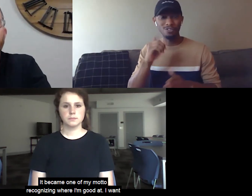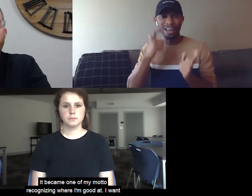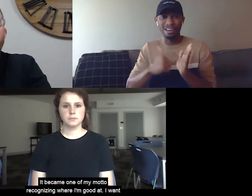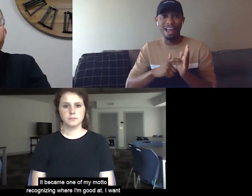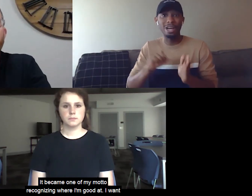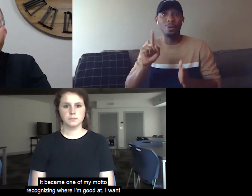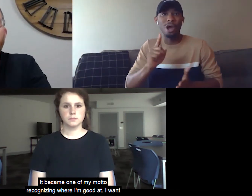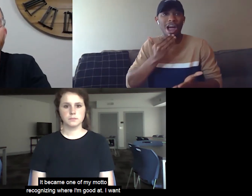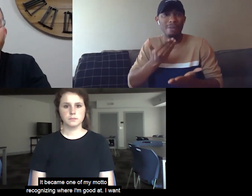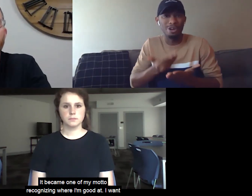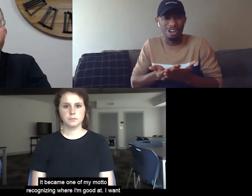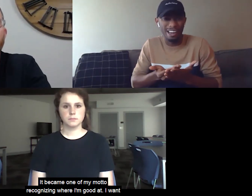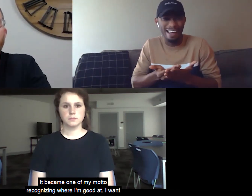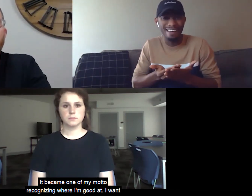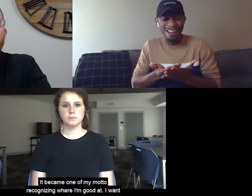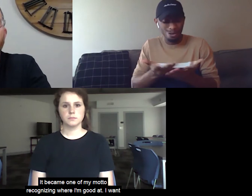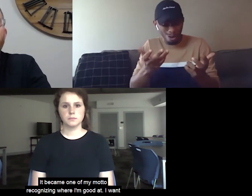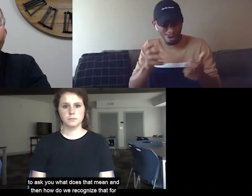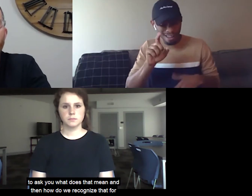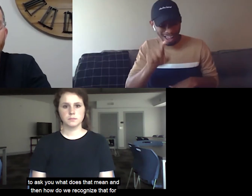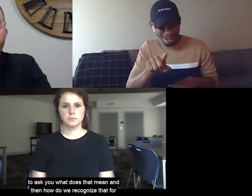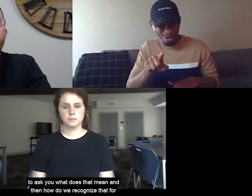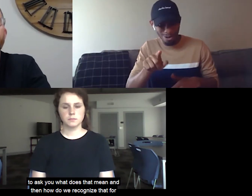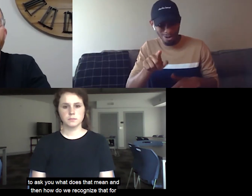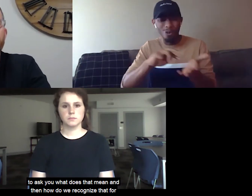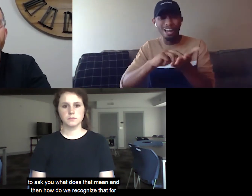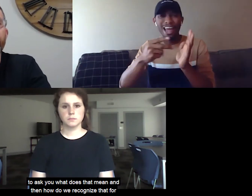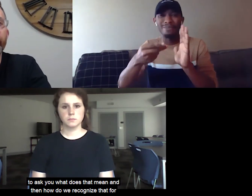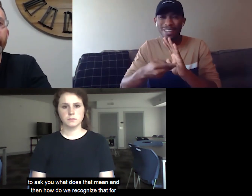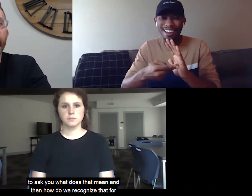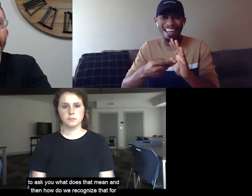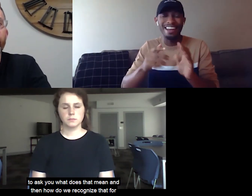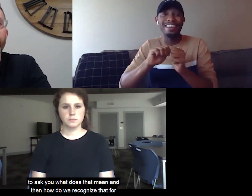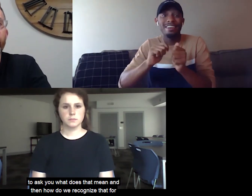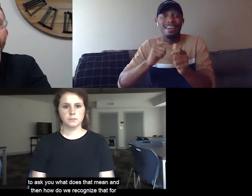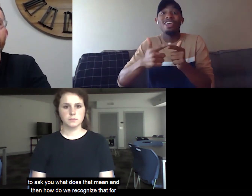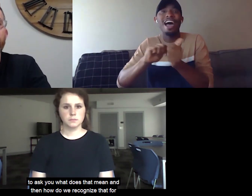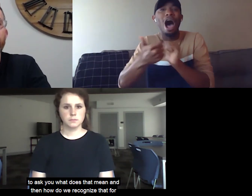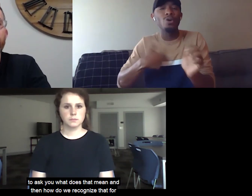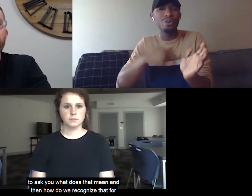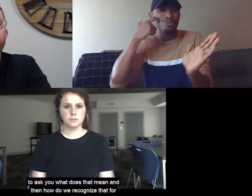mottos of recognizing where I'm good at. And so I want to ask you, what does that mean?